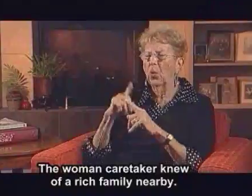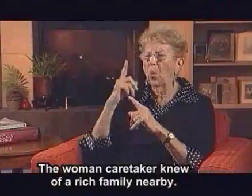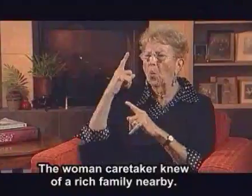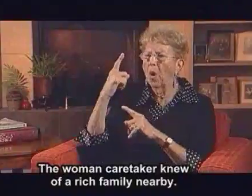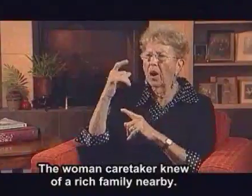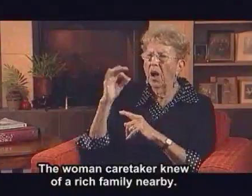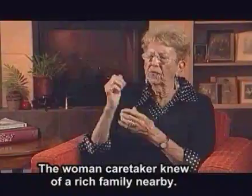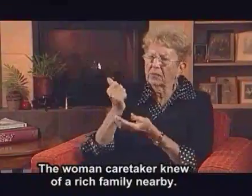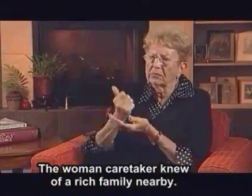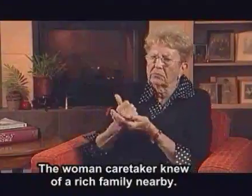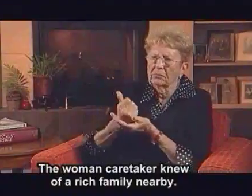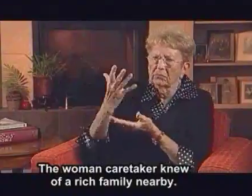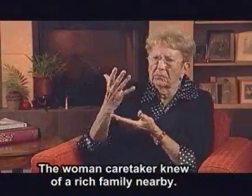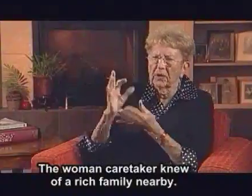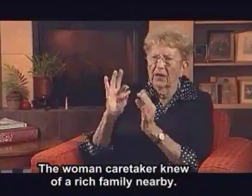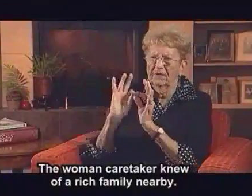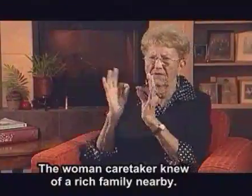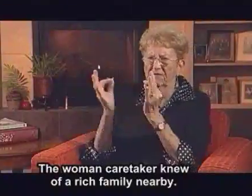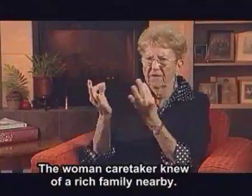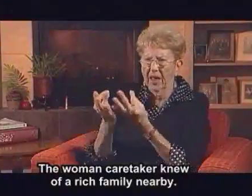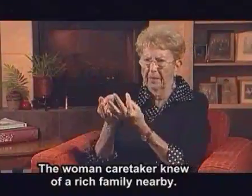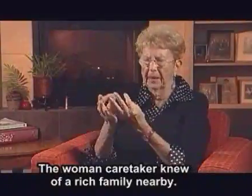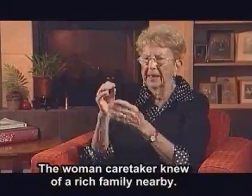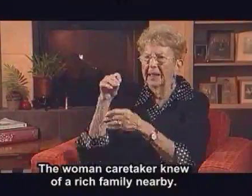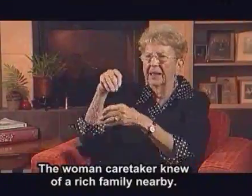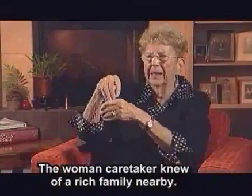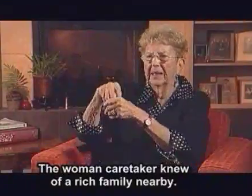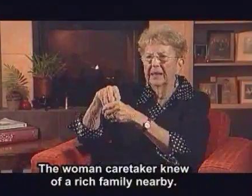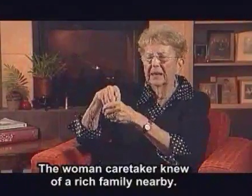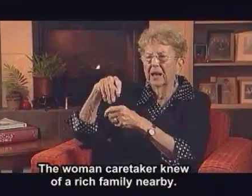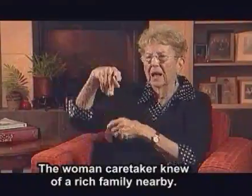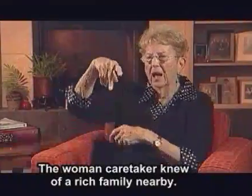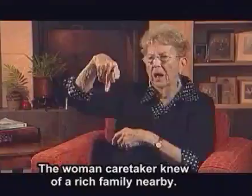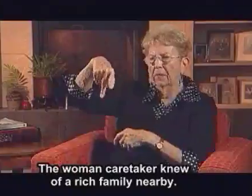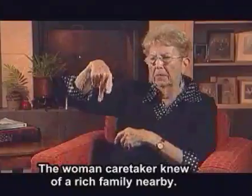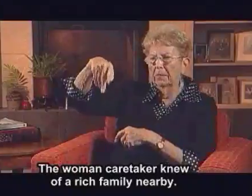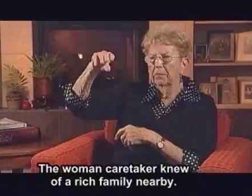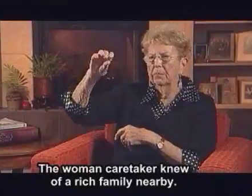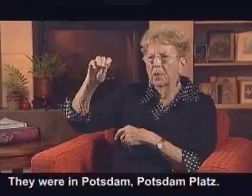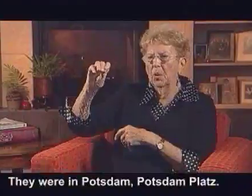The woman caretaker knew of a rich family nearby.